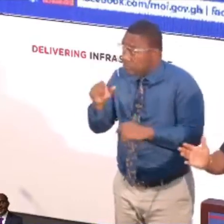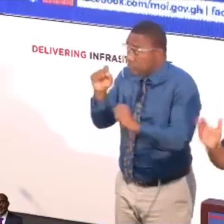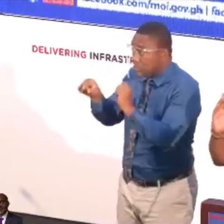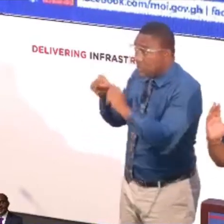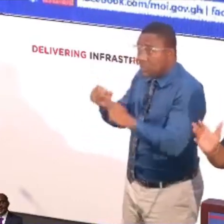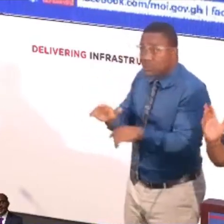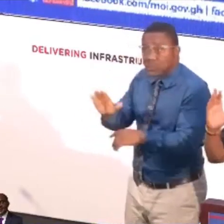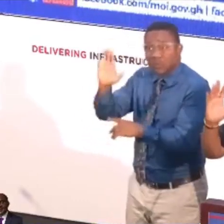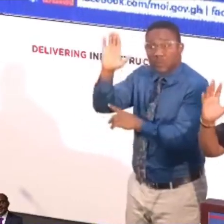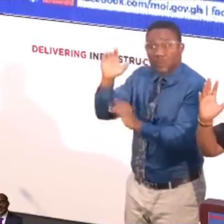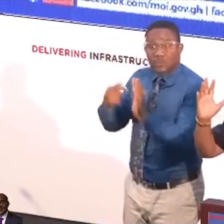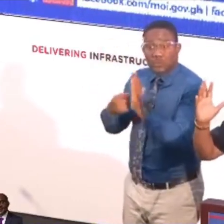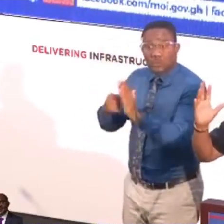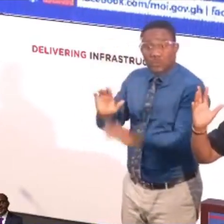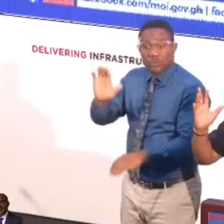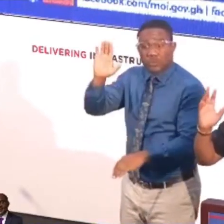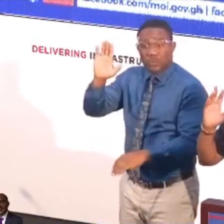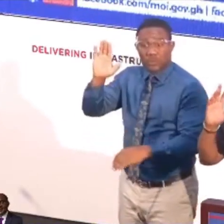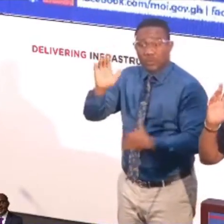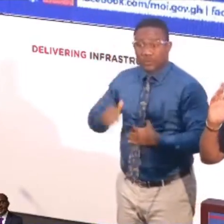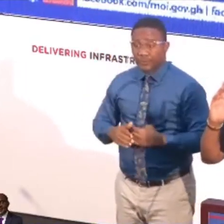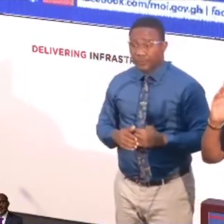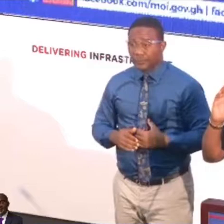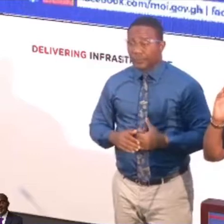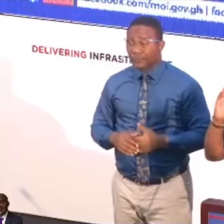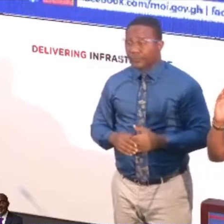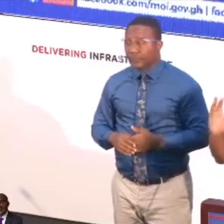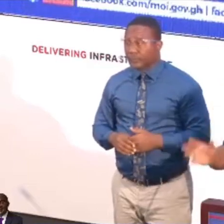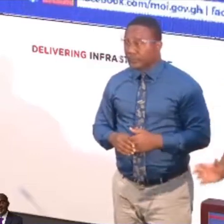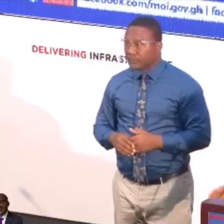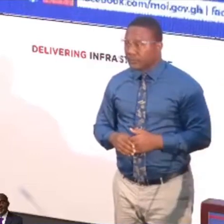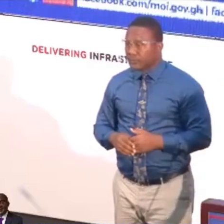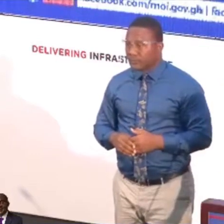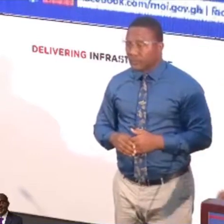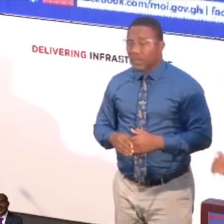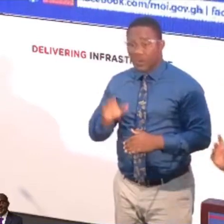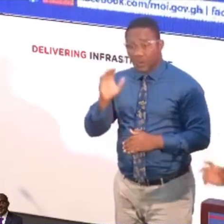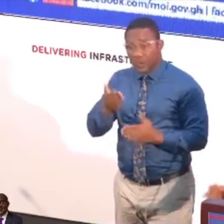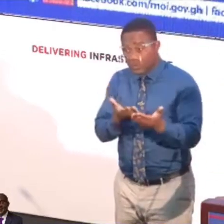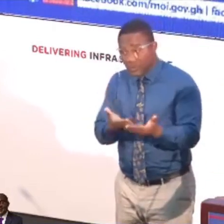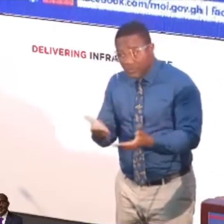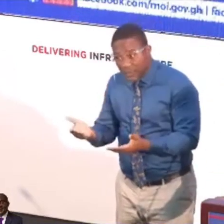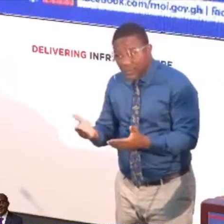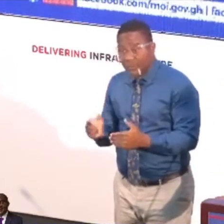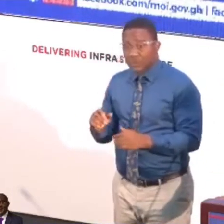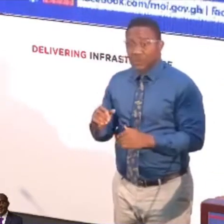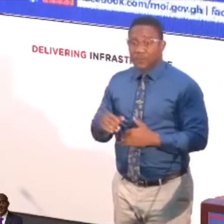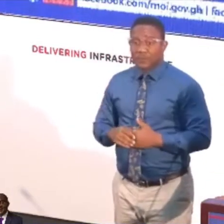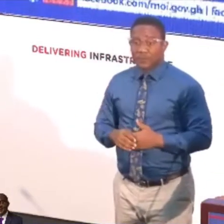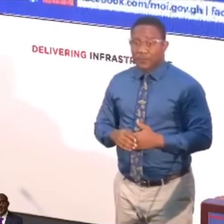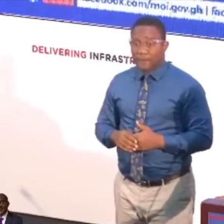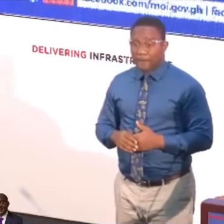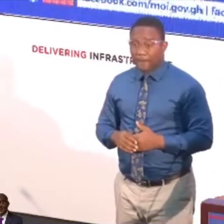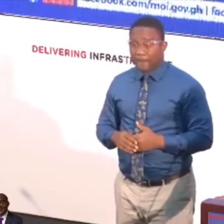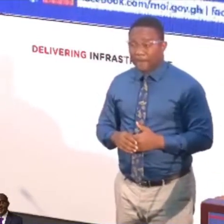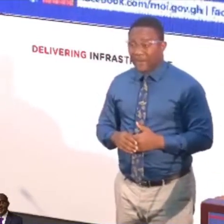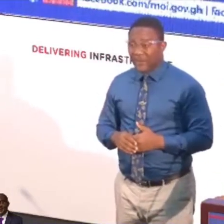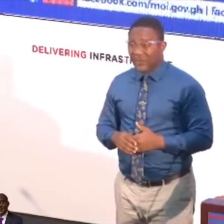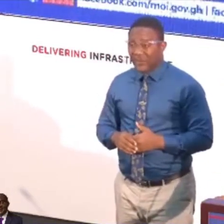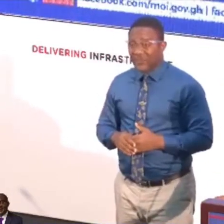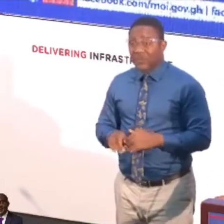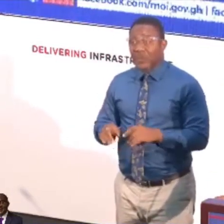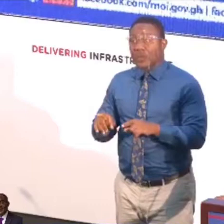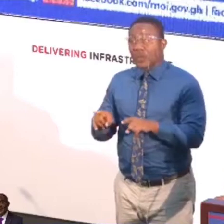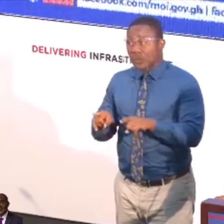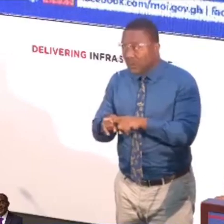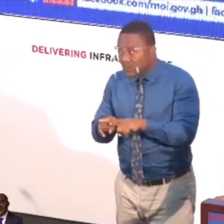by show of hand, I can recognize you and invite you. We shall also take a